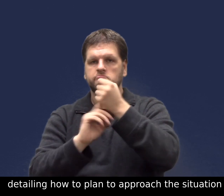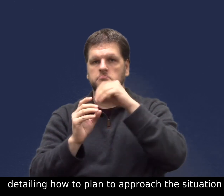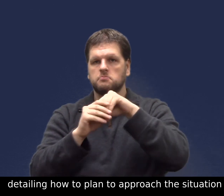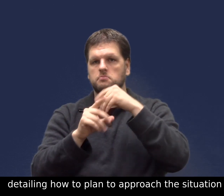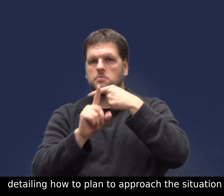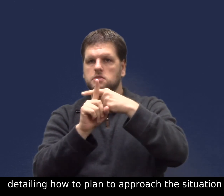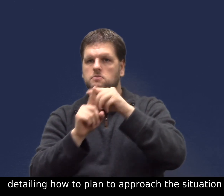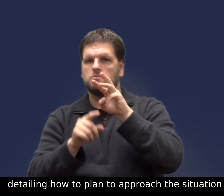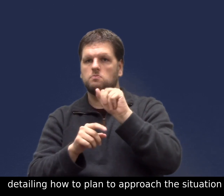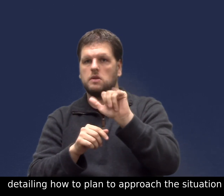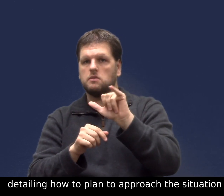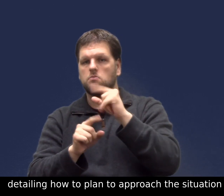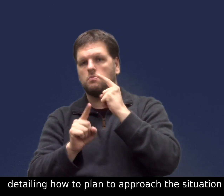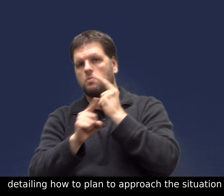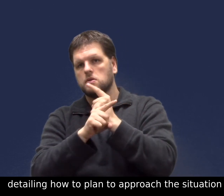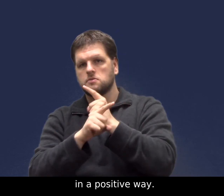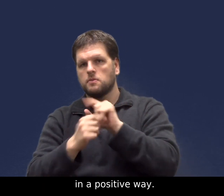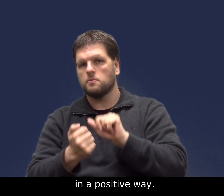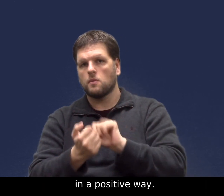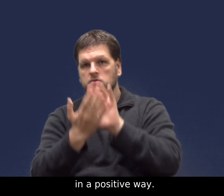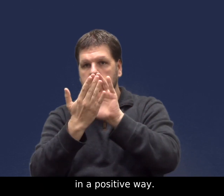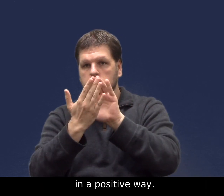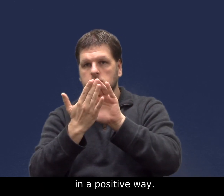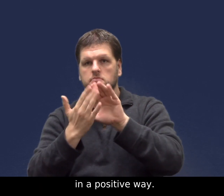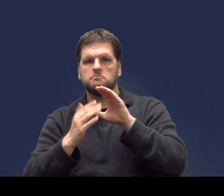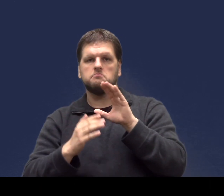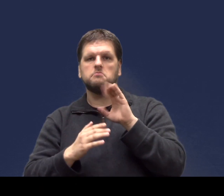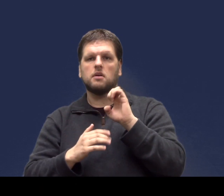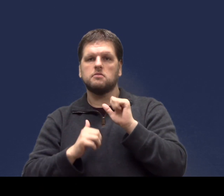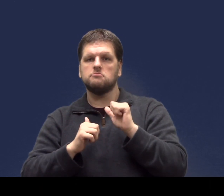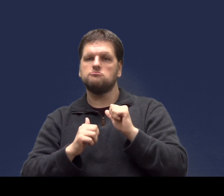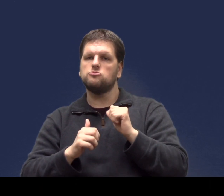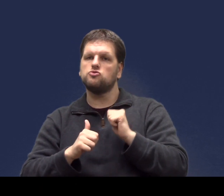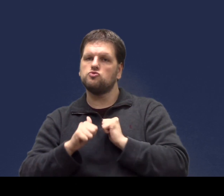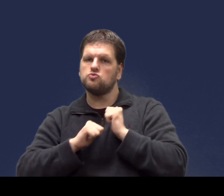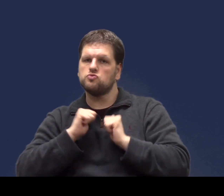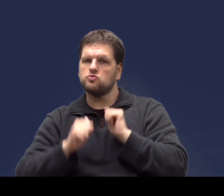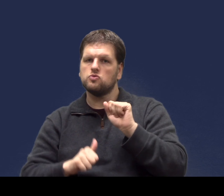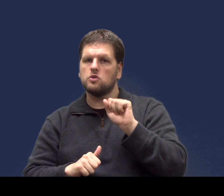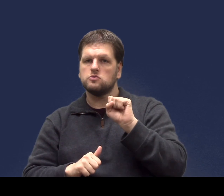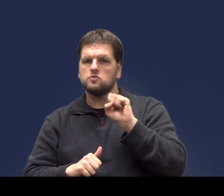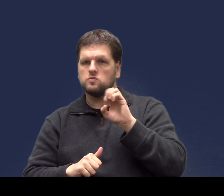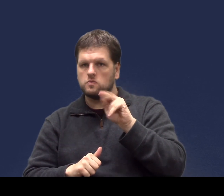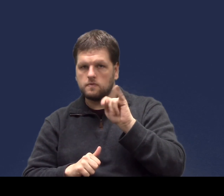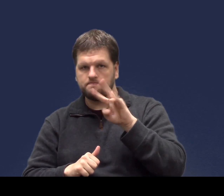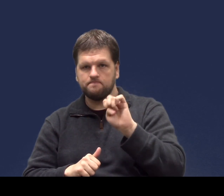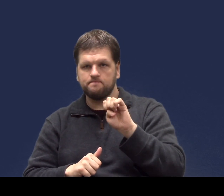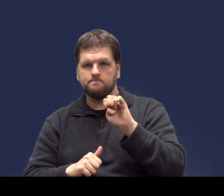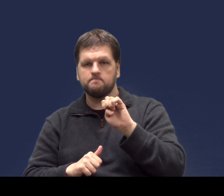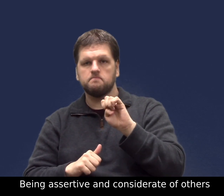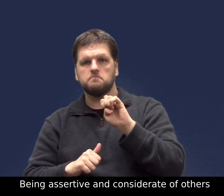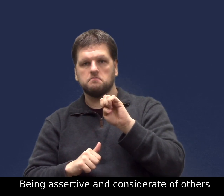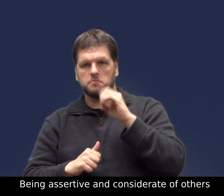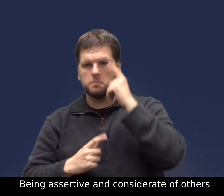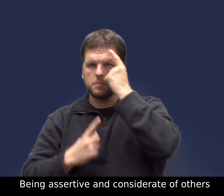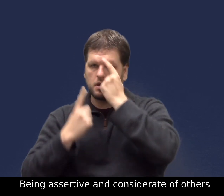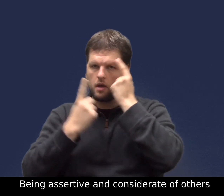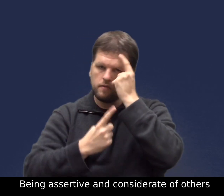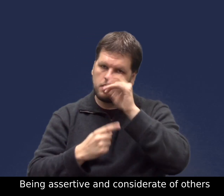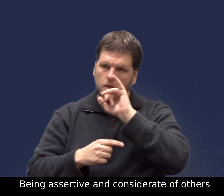to approach the situation in a positive way. Being assertive and